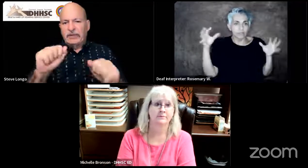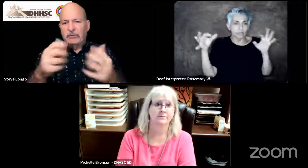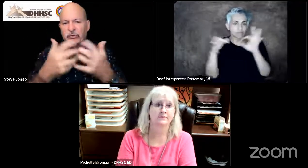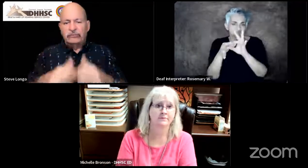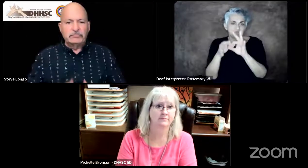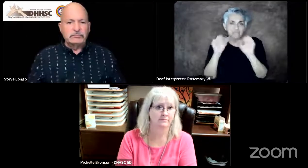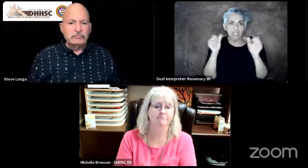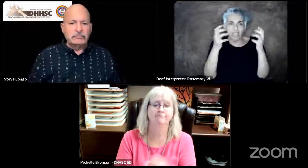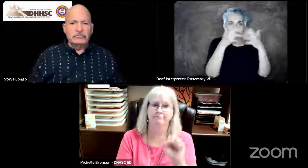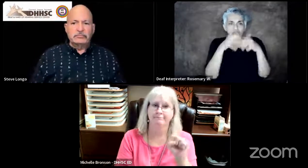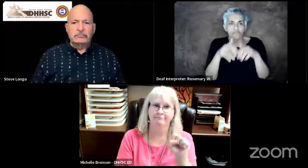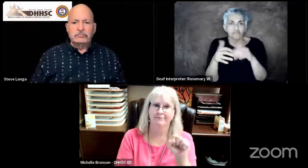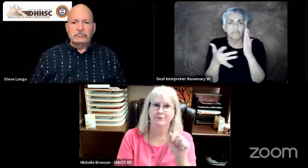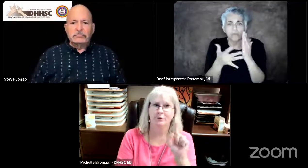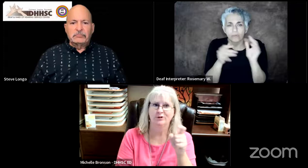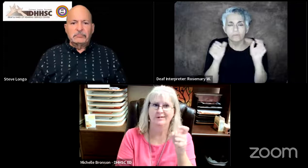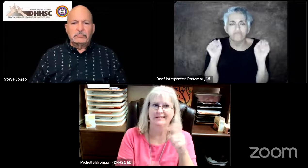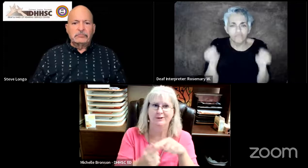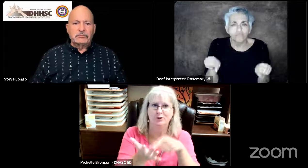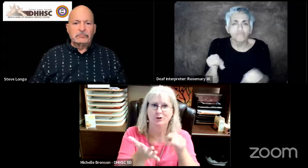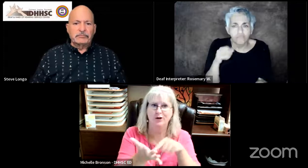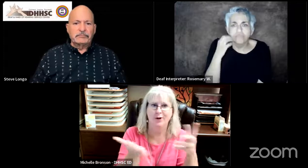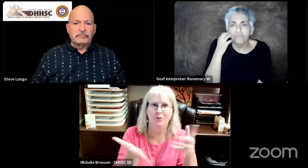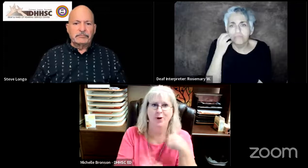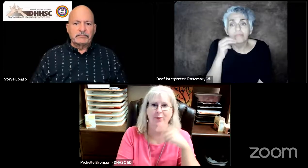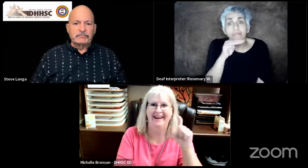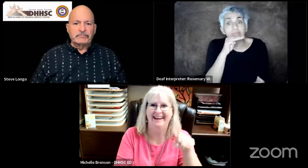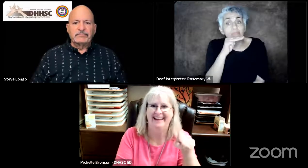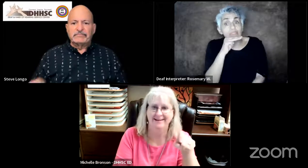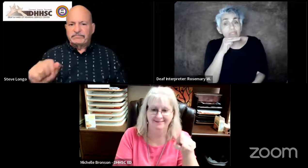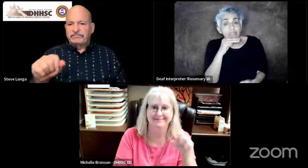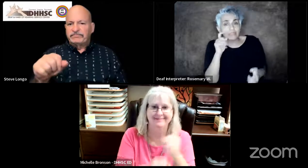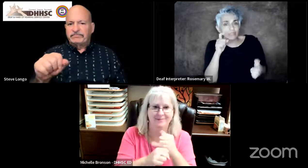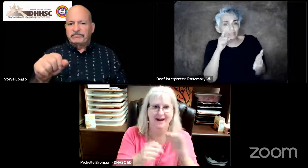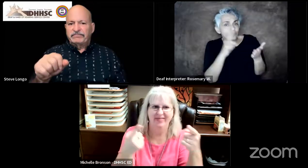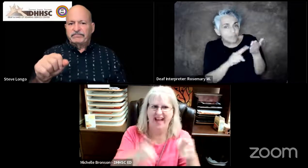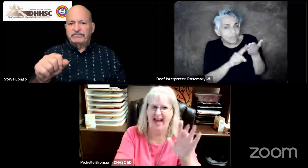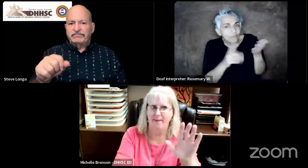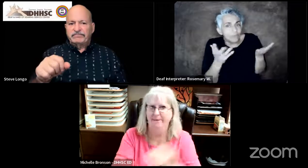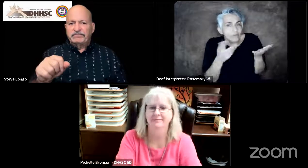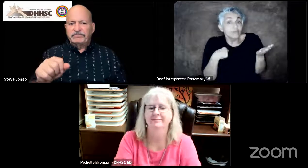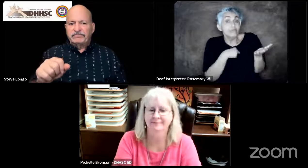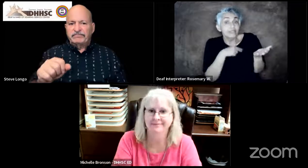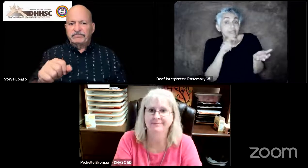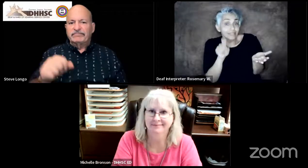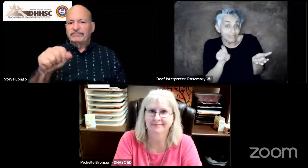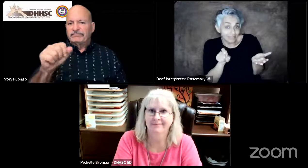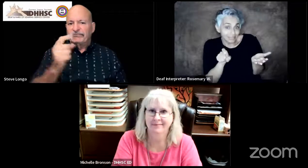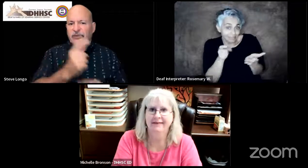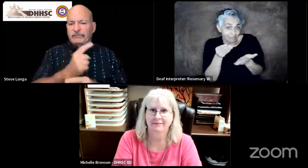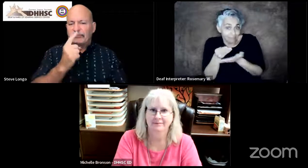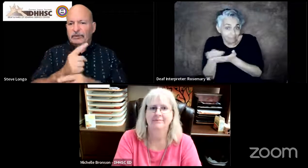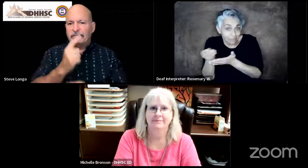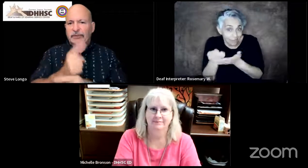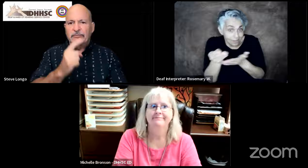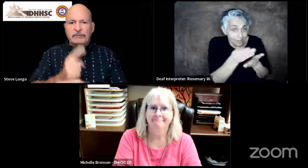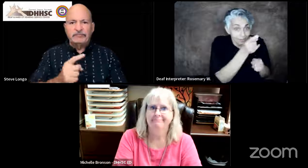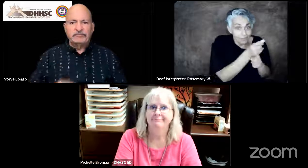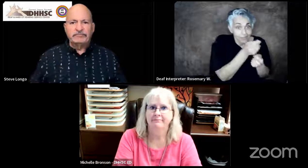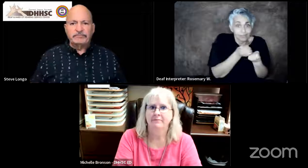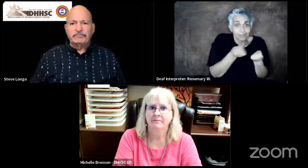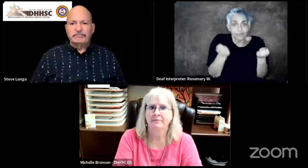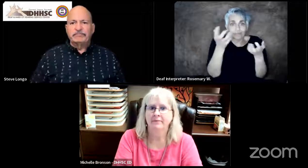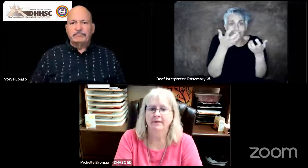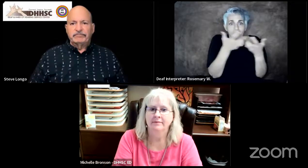how it is managed. I believe it is workable. Michelle's saying yes, we just need to really investigate to make sure we have what we need to make that